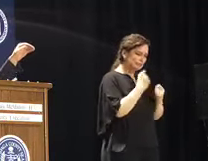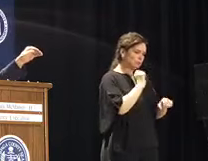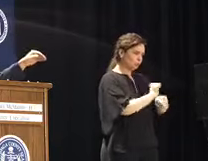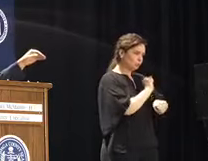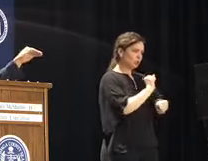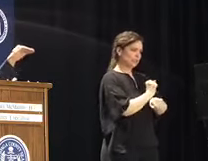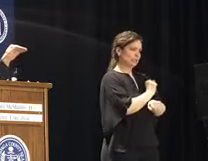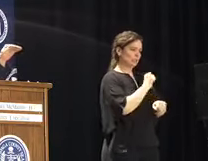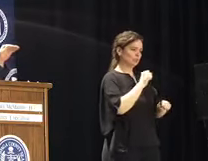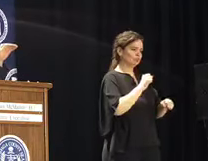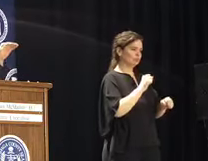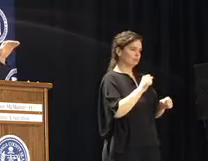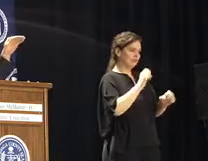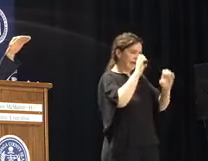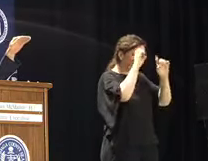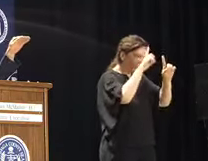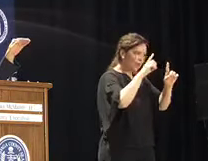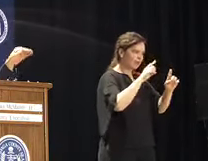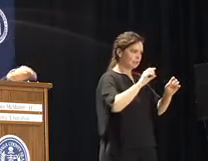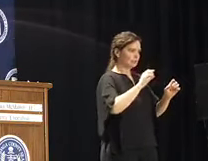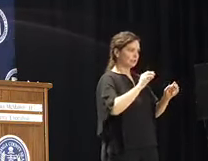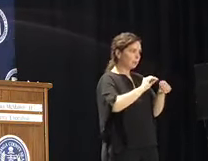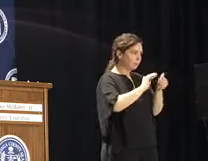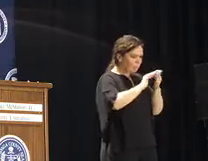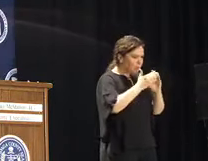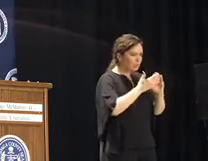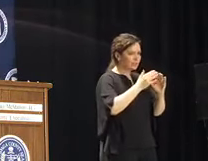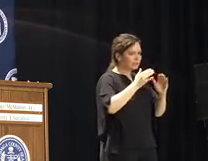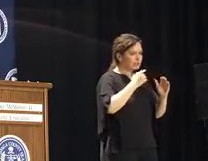where we're in front of this, where we can start to flatten the curve.